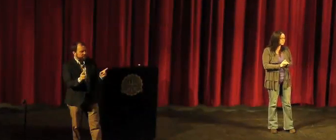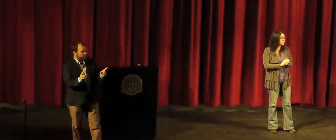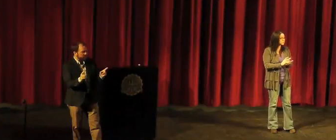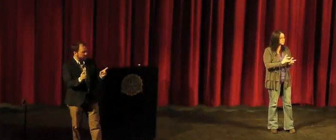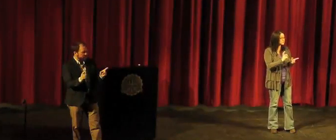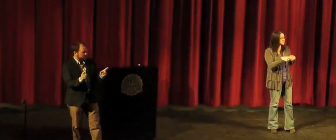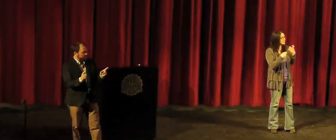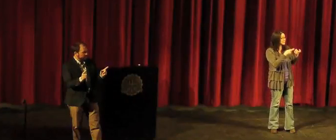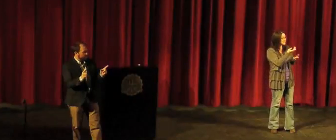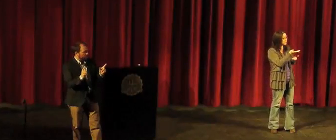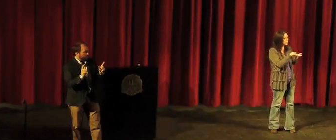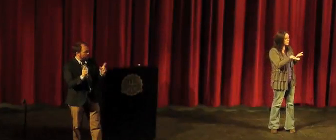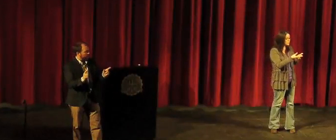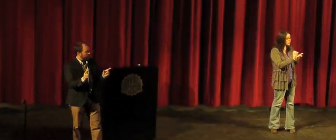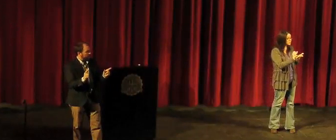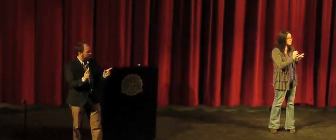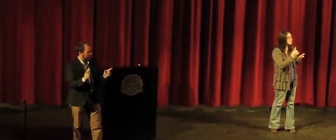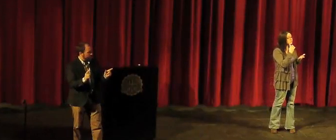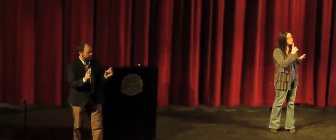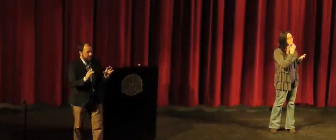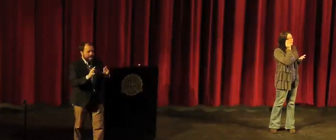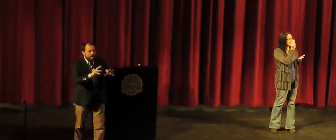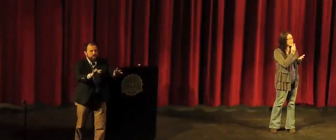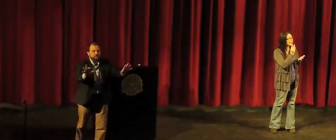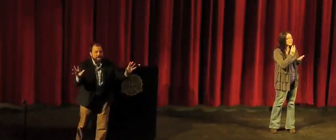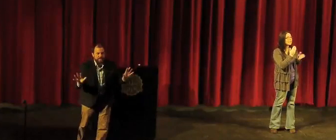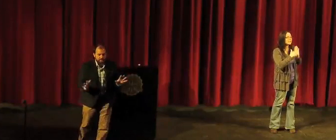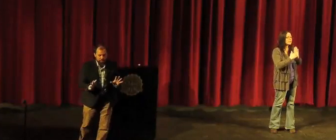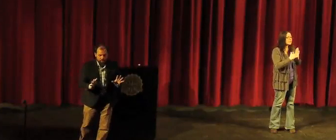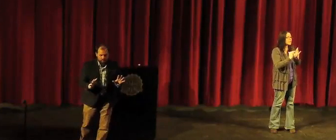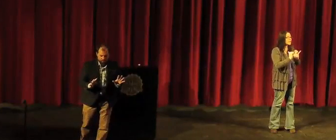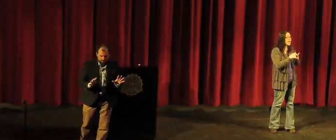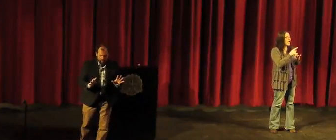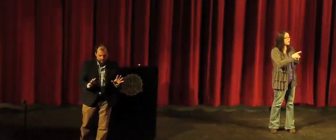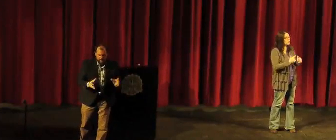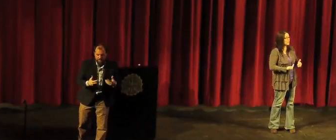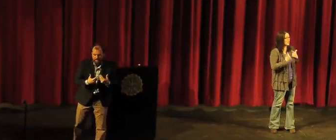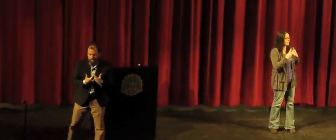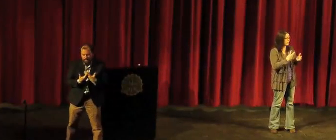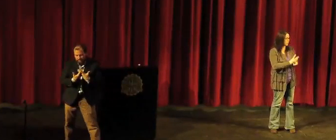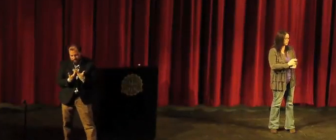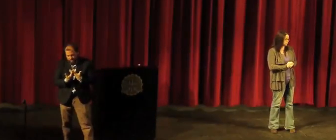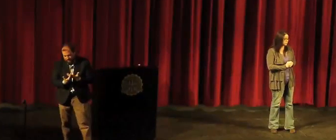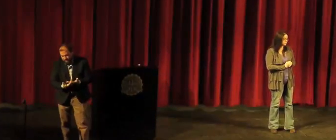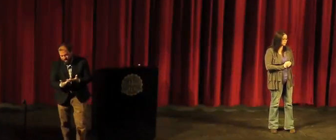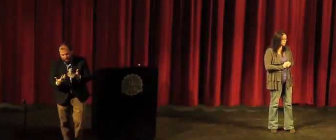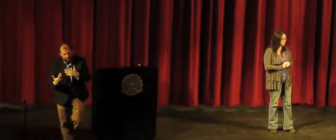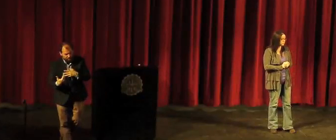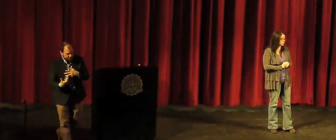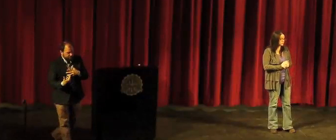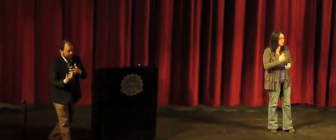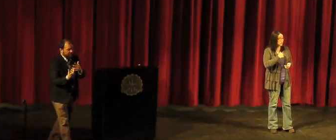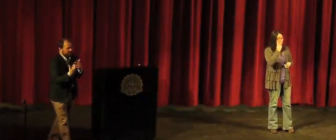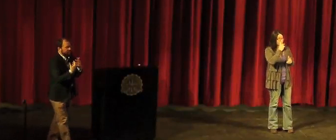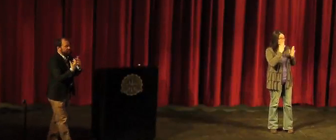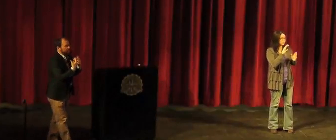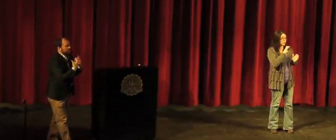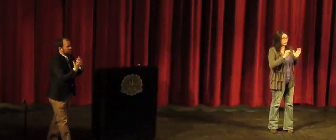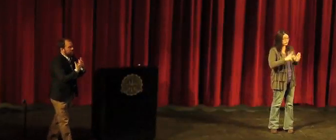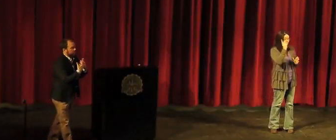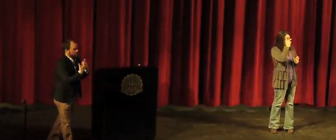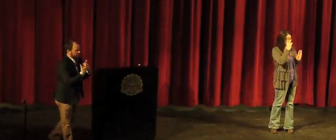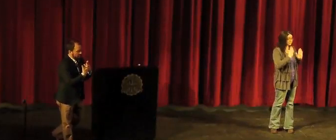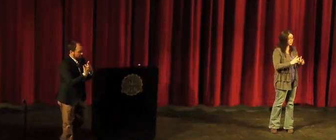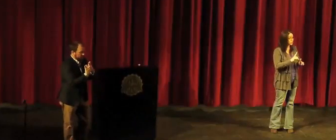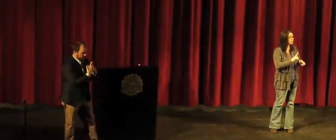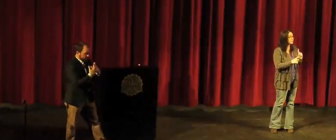you resources for rethinking how you inhabit the world. Okay? So I'm a philosopher, I'm a Christian philosopher,